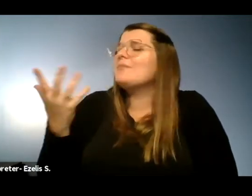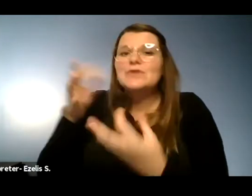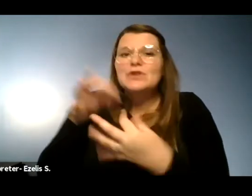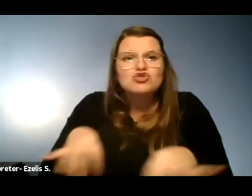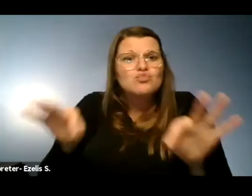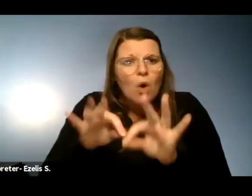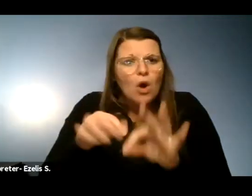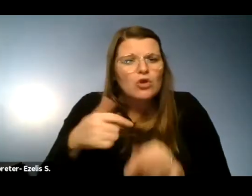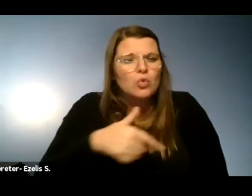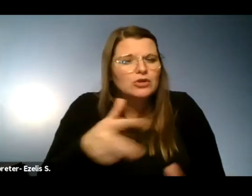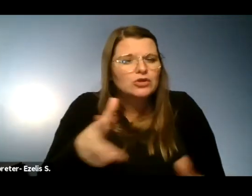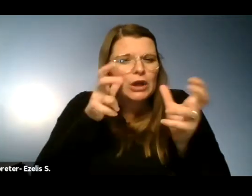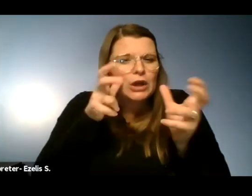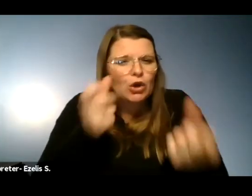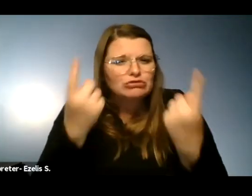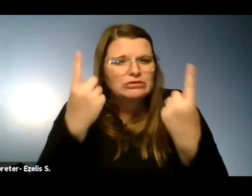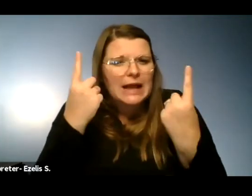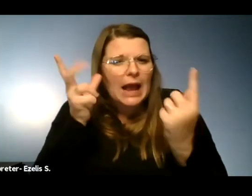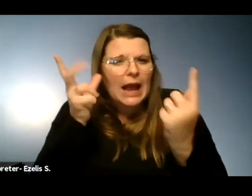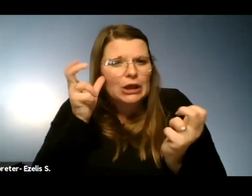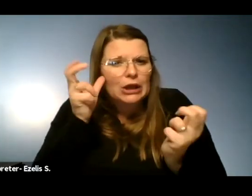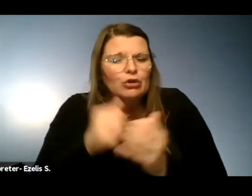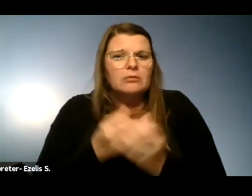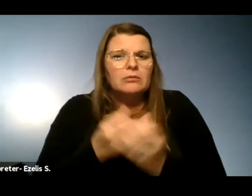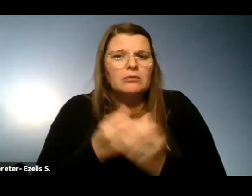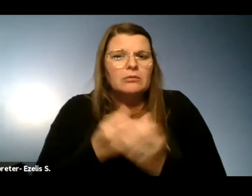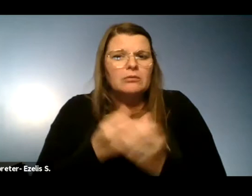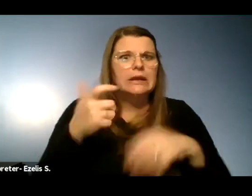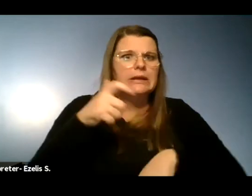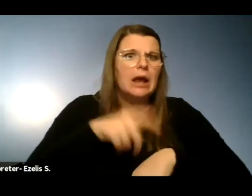us. And many, many times people forget that,